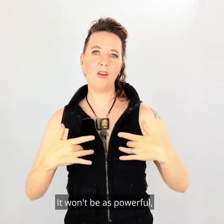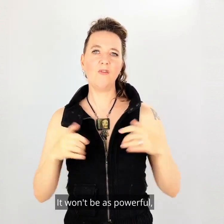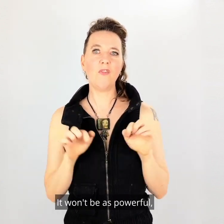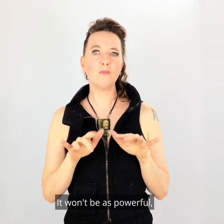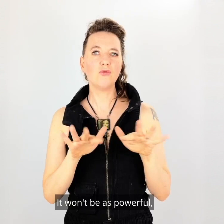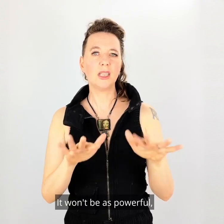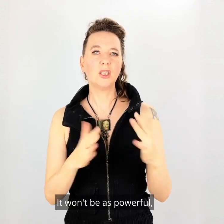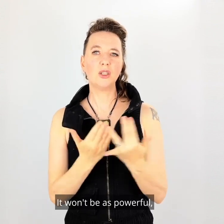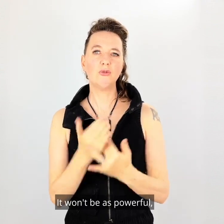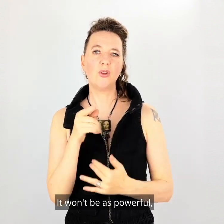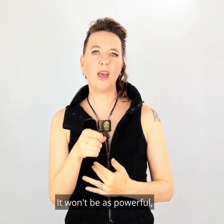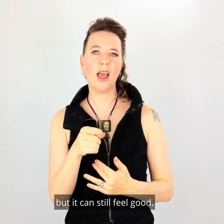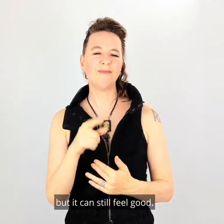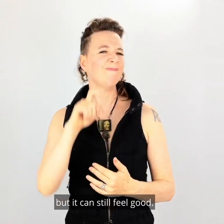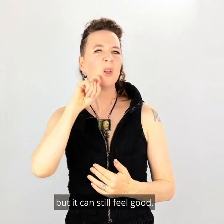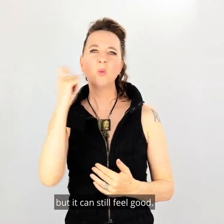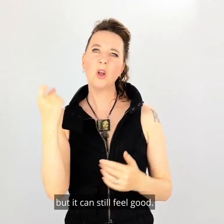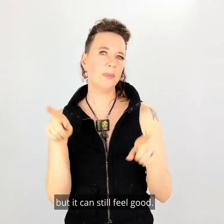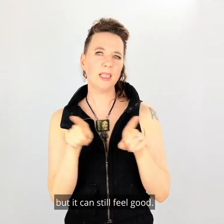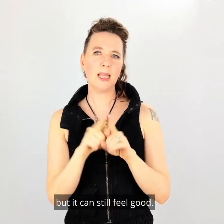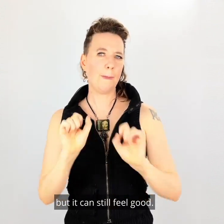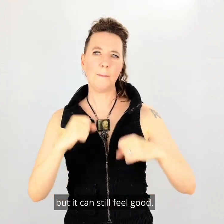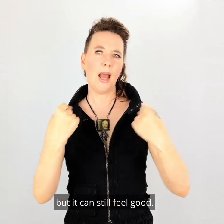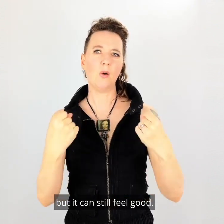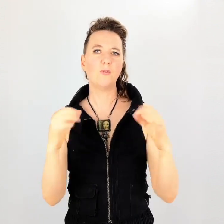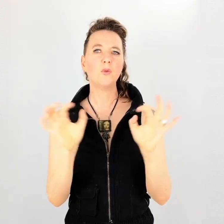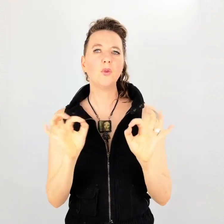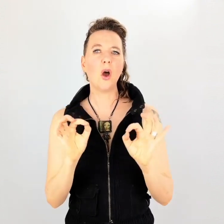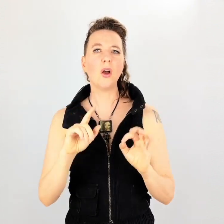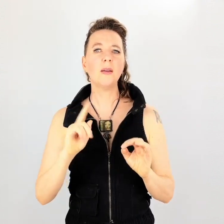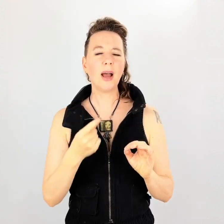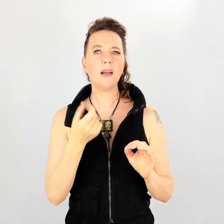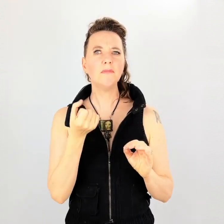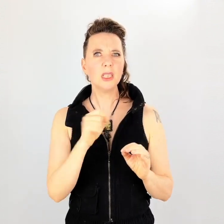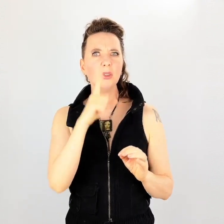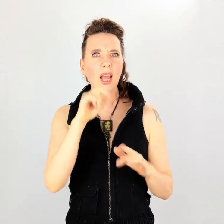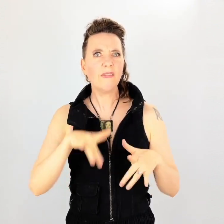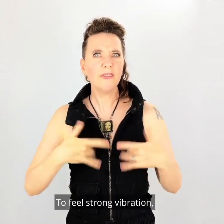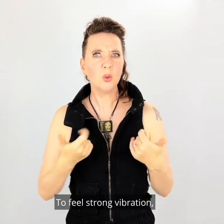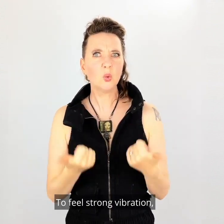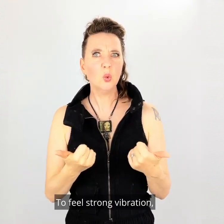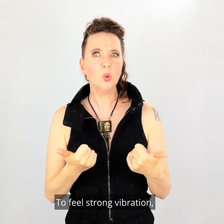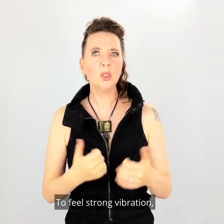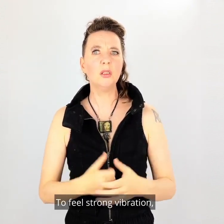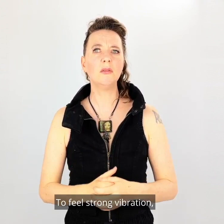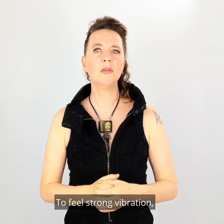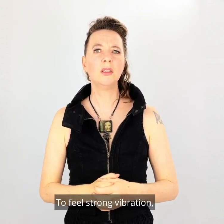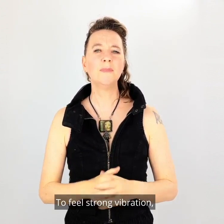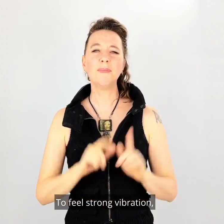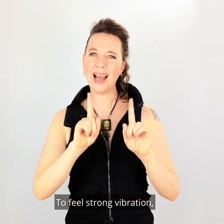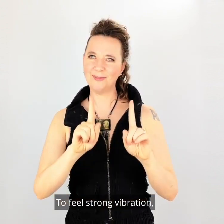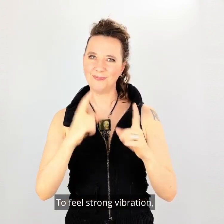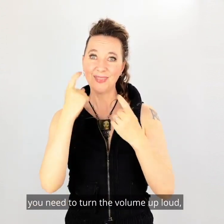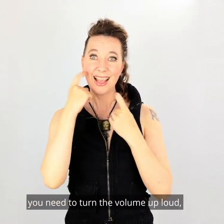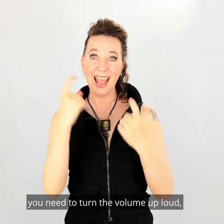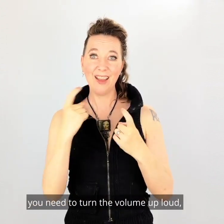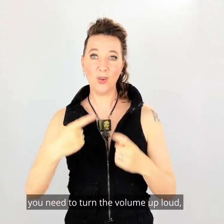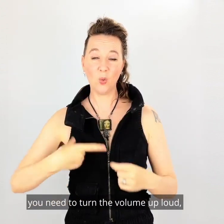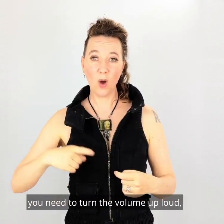as powerful, but it can still feel good. To feel strong vibrations, you need to turn the volume